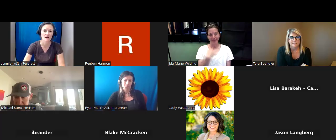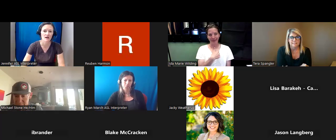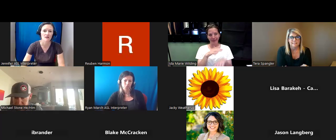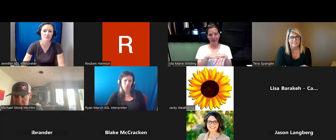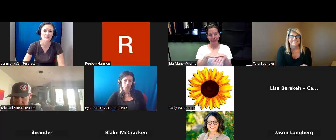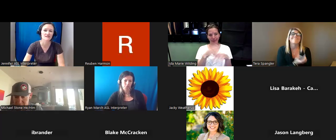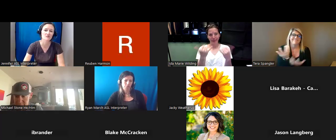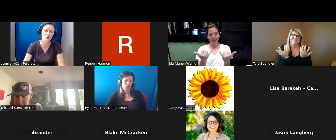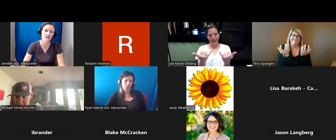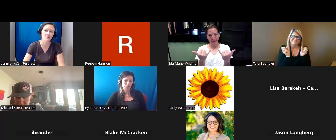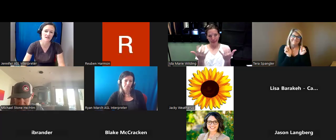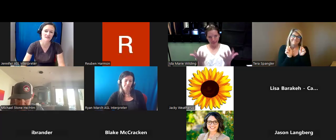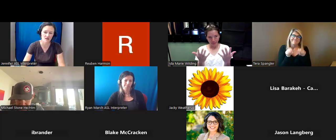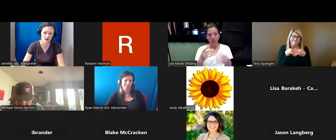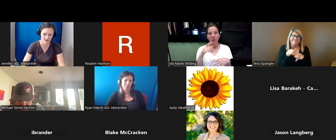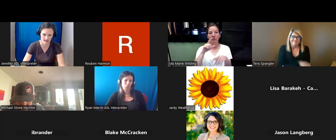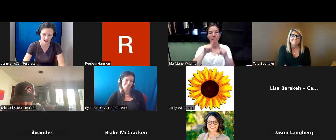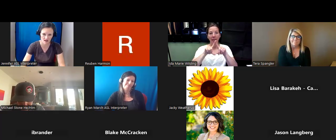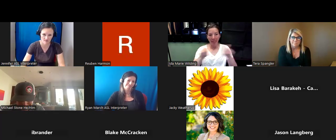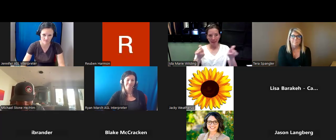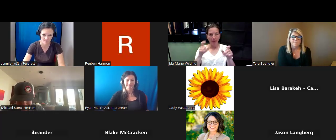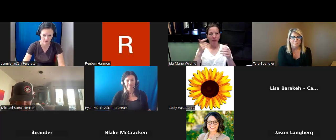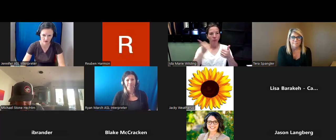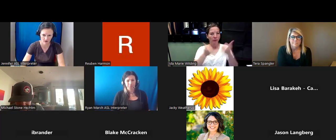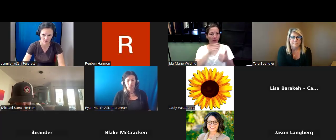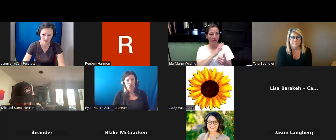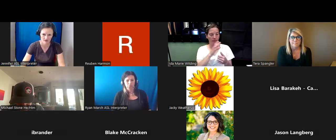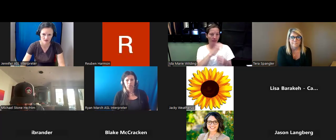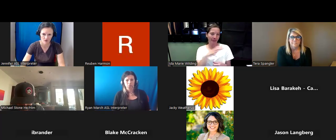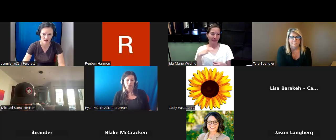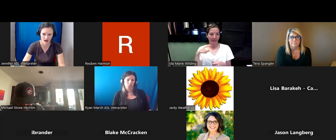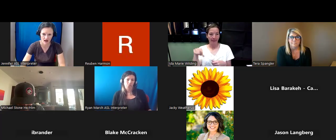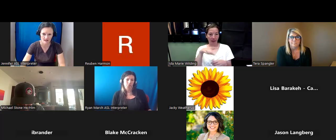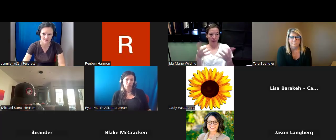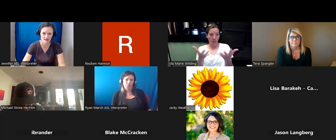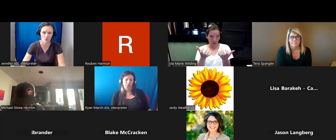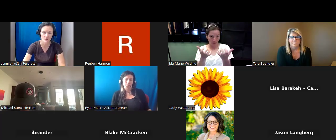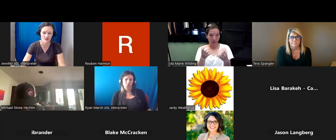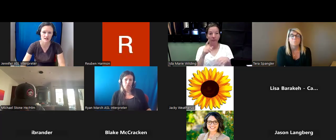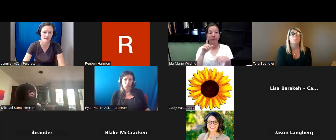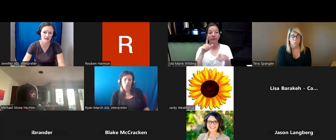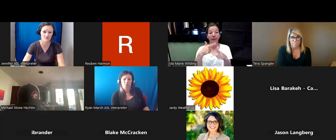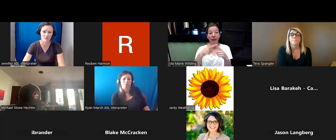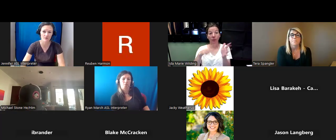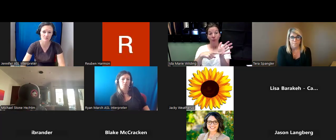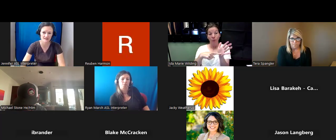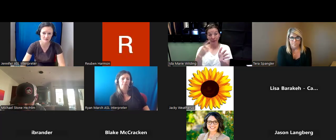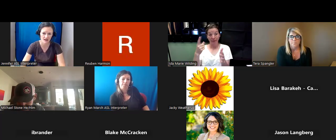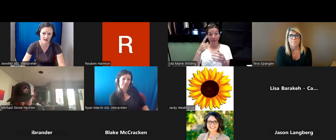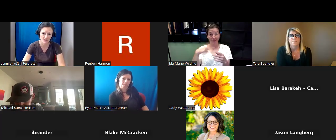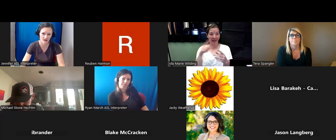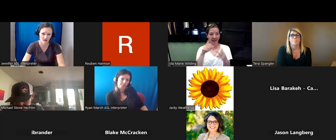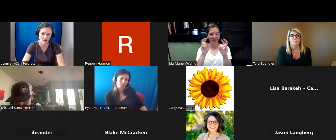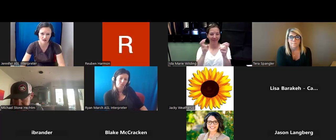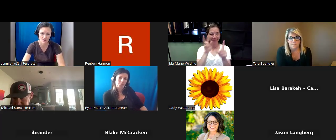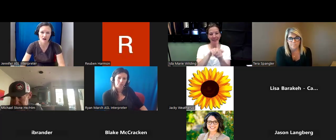Mhm. since there's only three of us on today. So we could ask which committees people want to